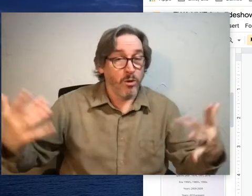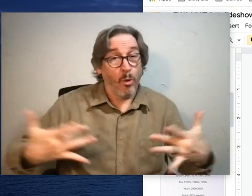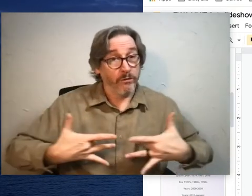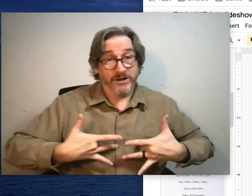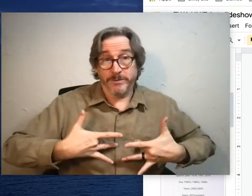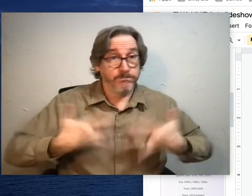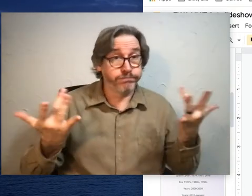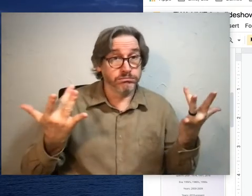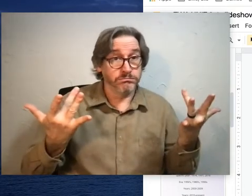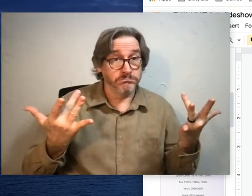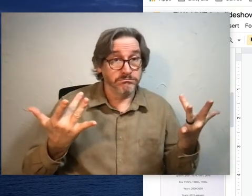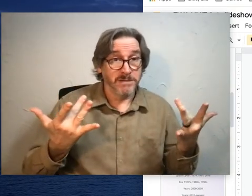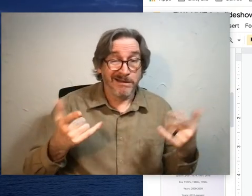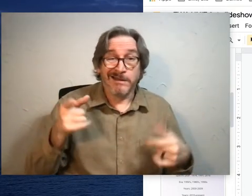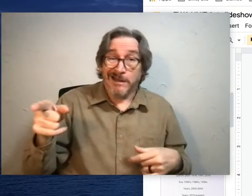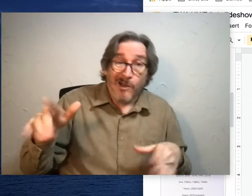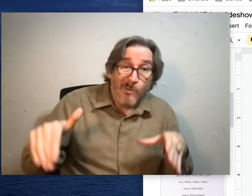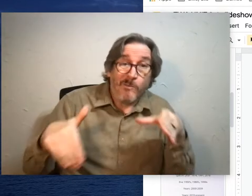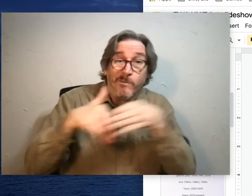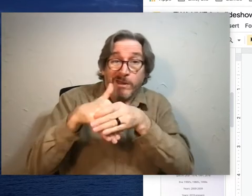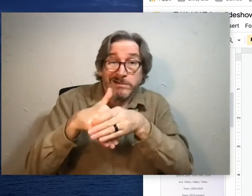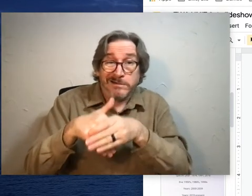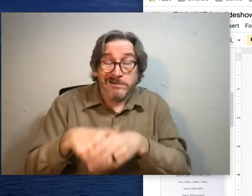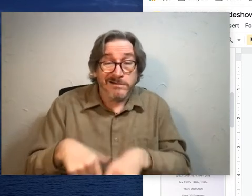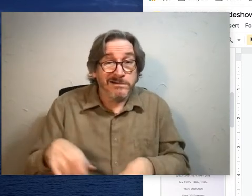What? Or they could be boom,